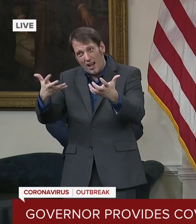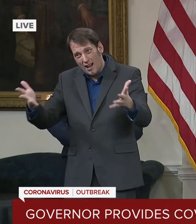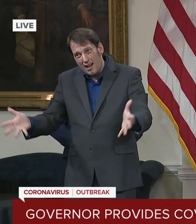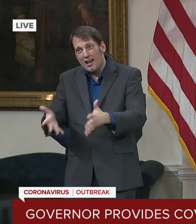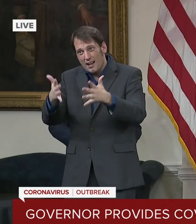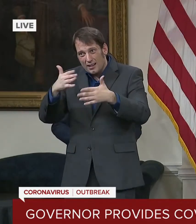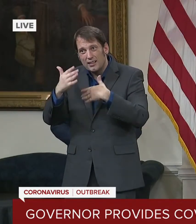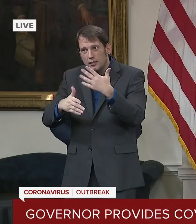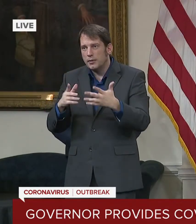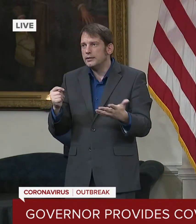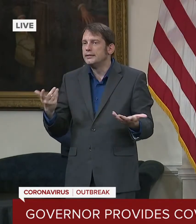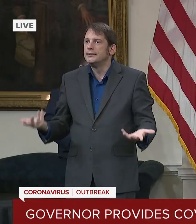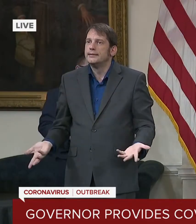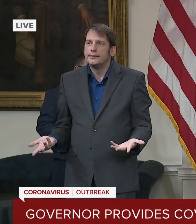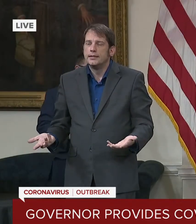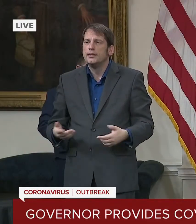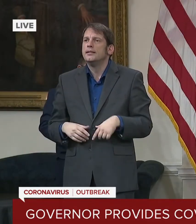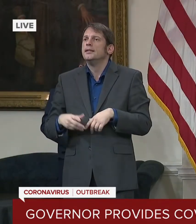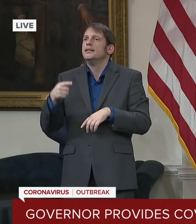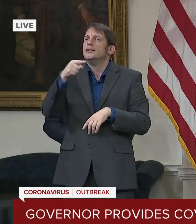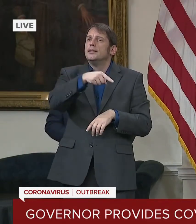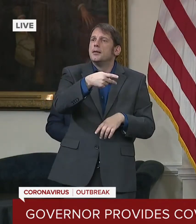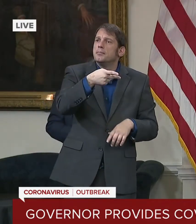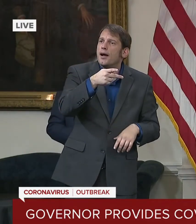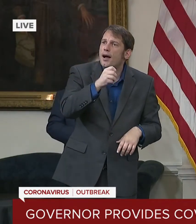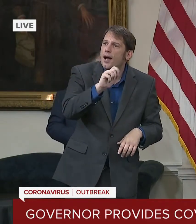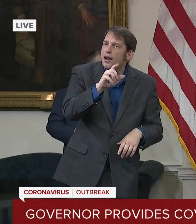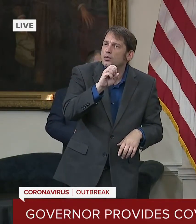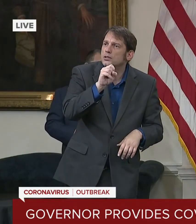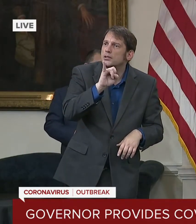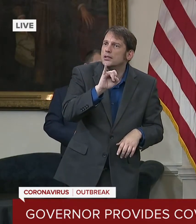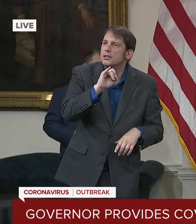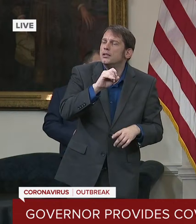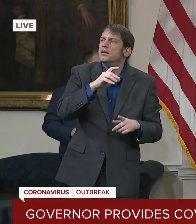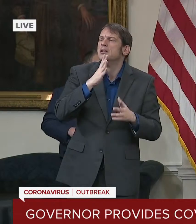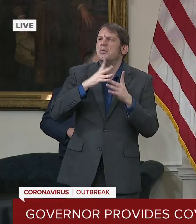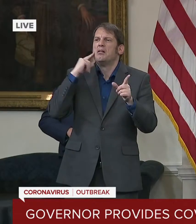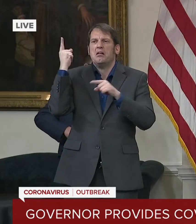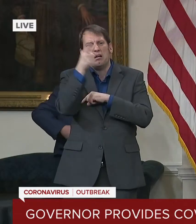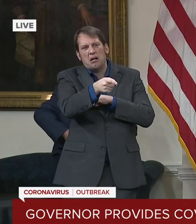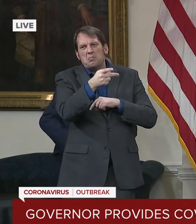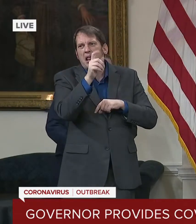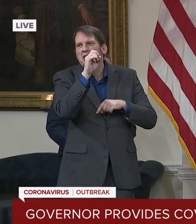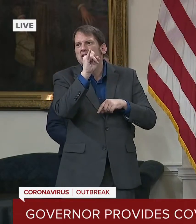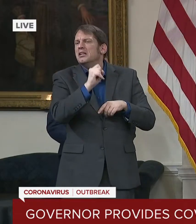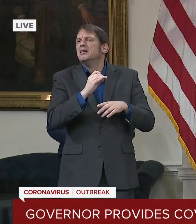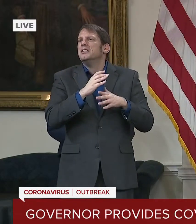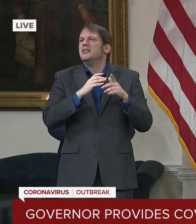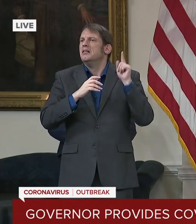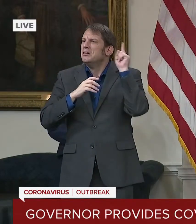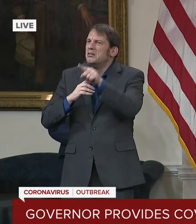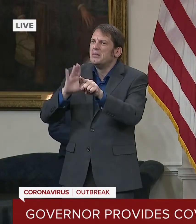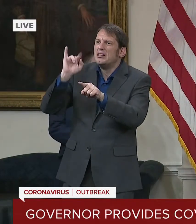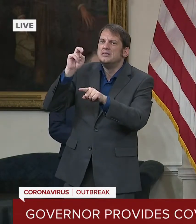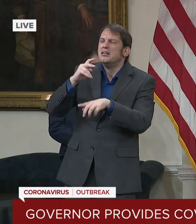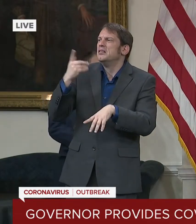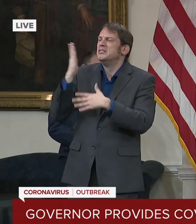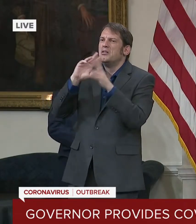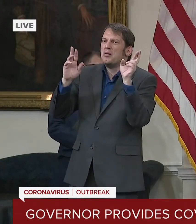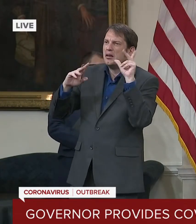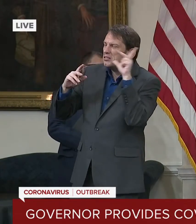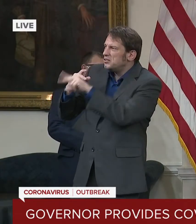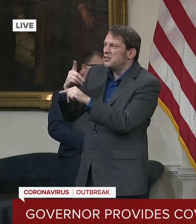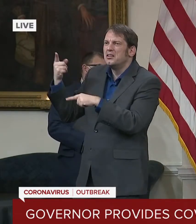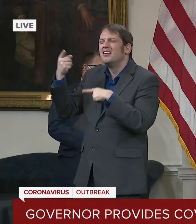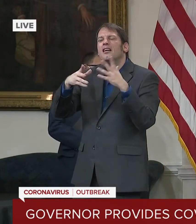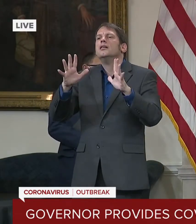board. I don't think the Republicans should say, no way, Jose, we're not going to have any stimulus. I think we've got to, work through the issues and get